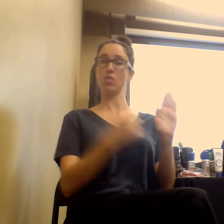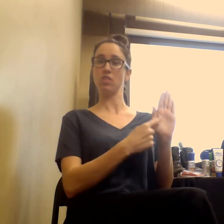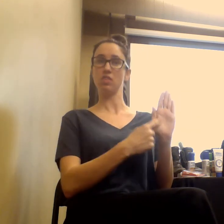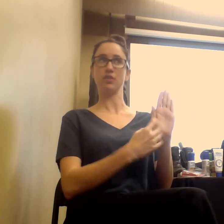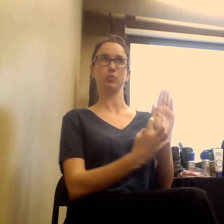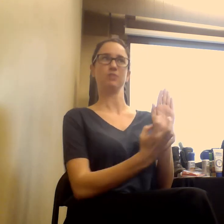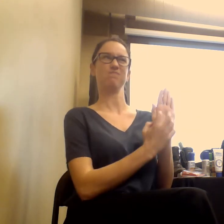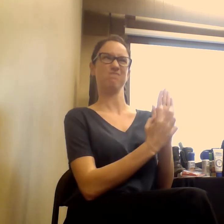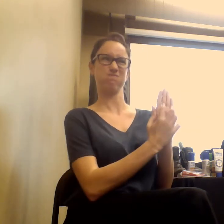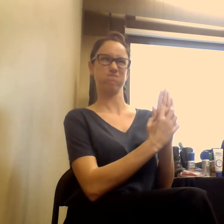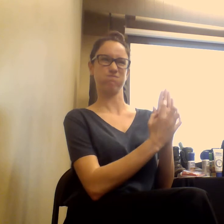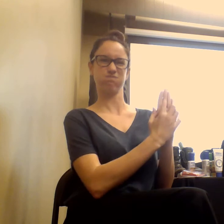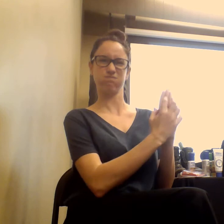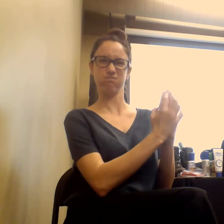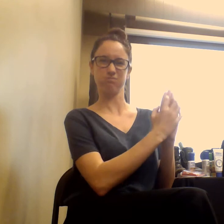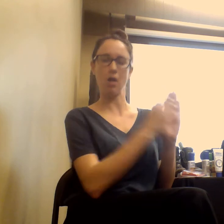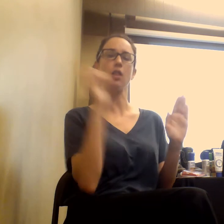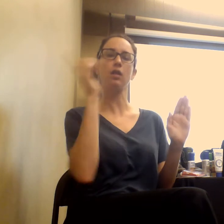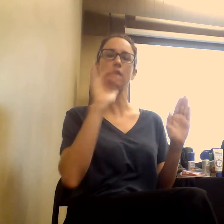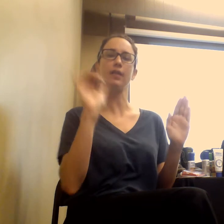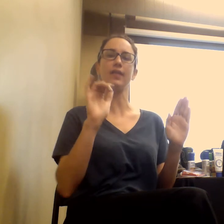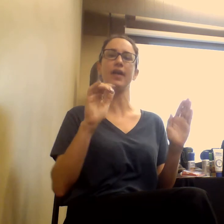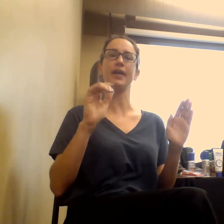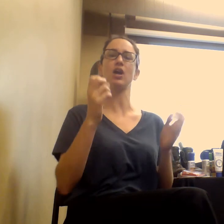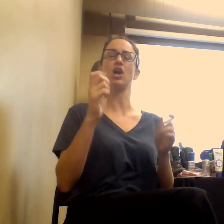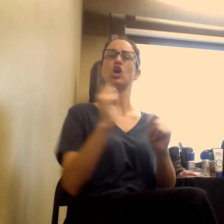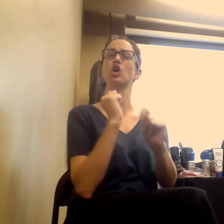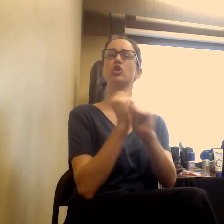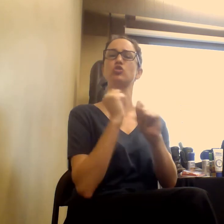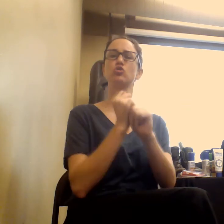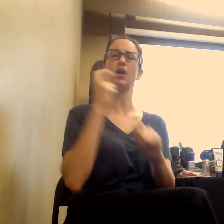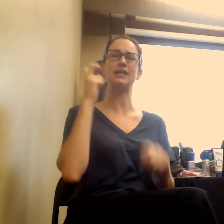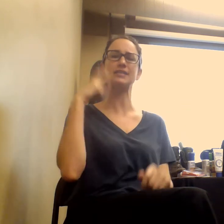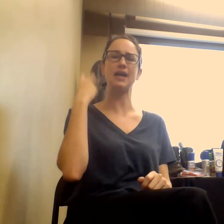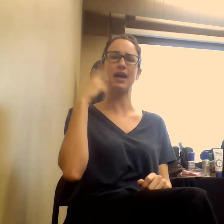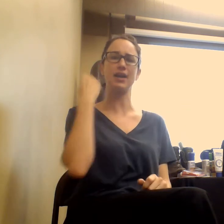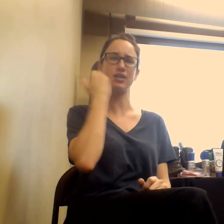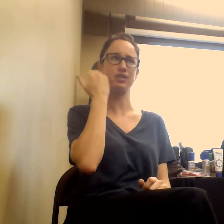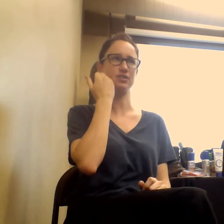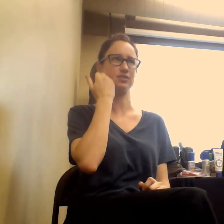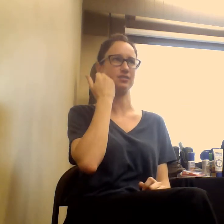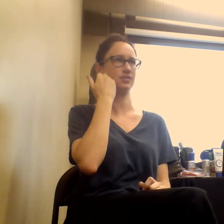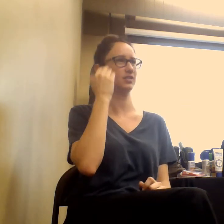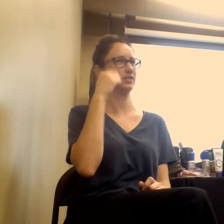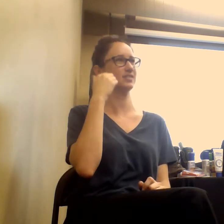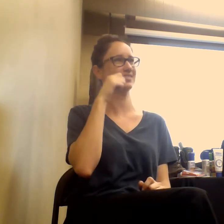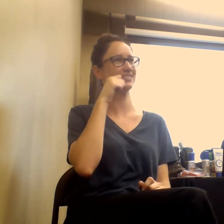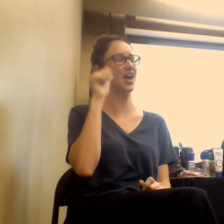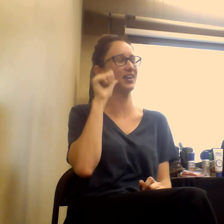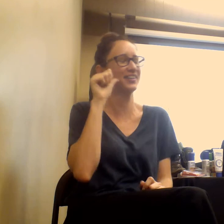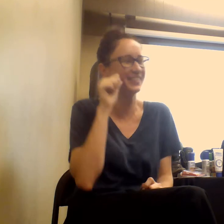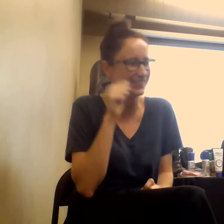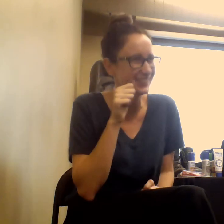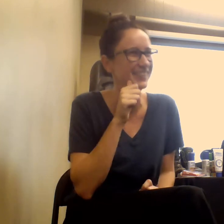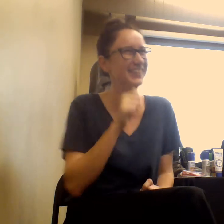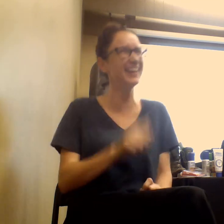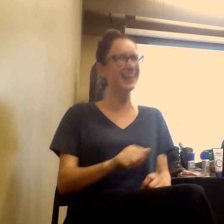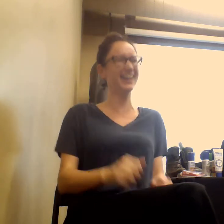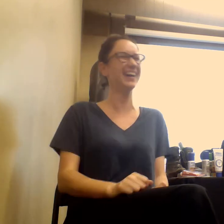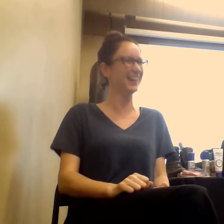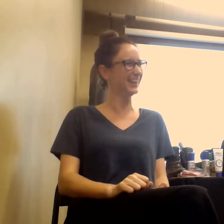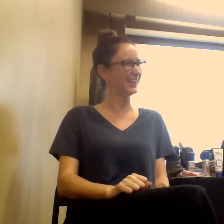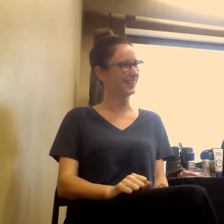little bit tougher. It's not going to wear out as much. When you have this lesser of a lug, this I would say is for the guy who's